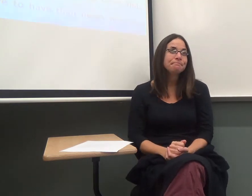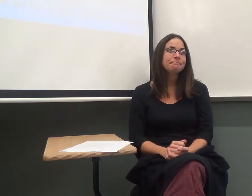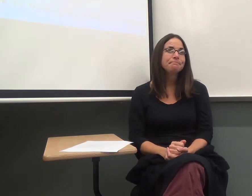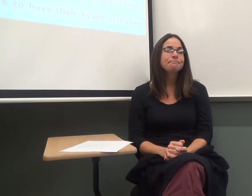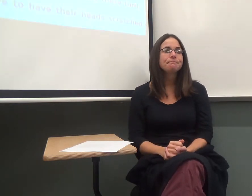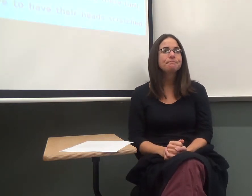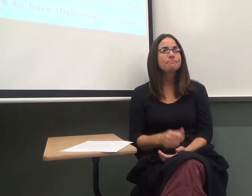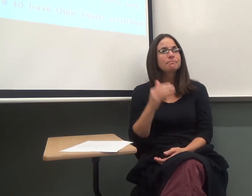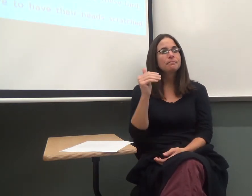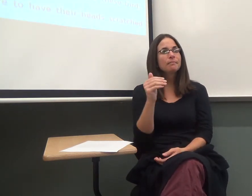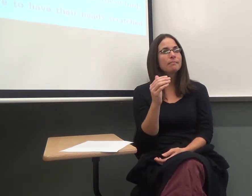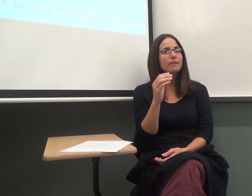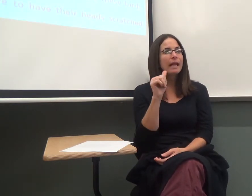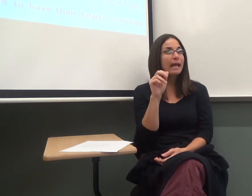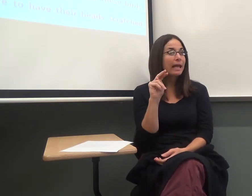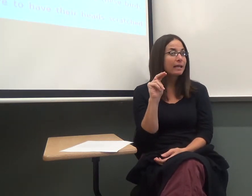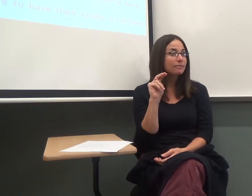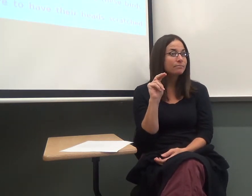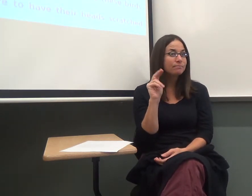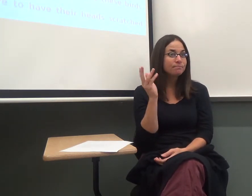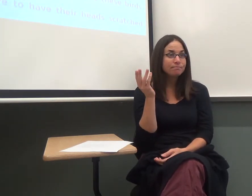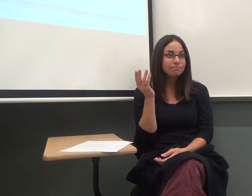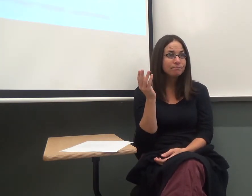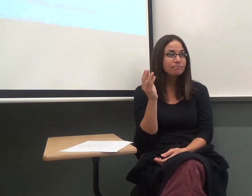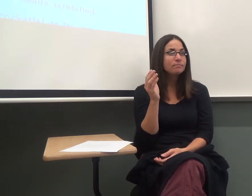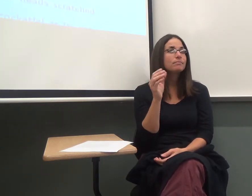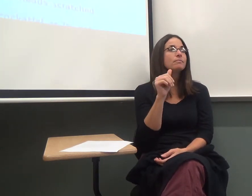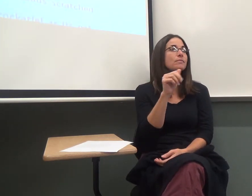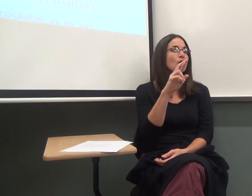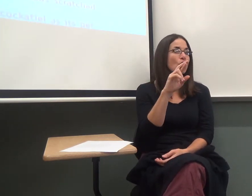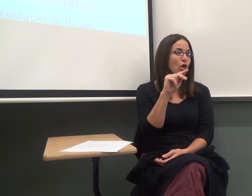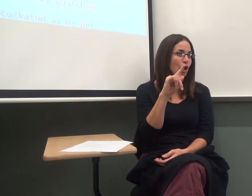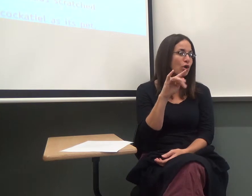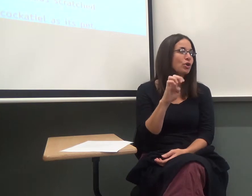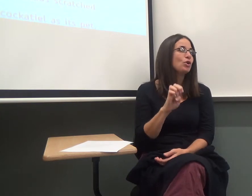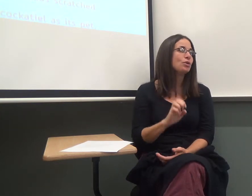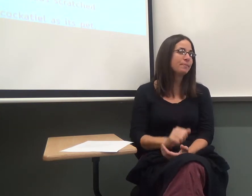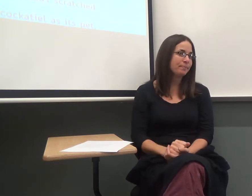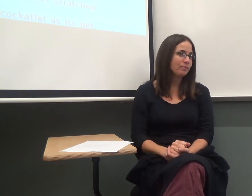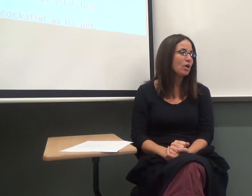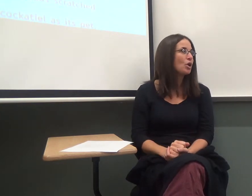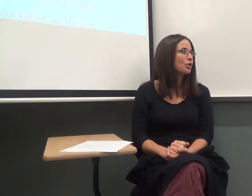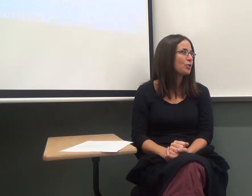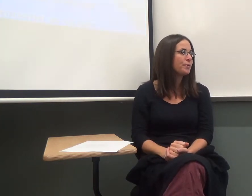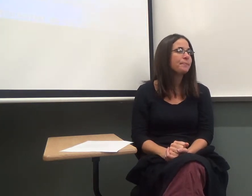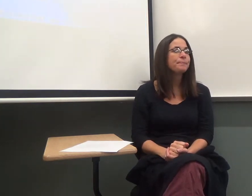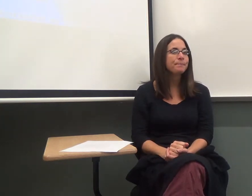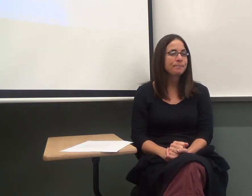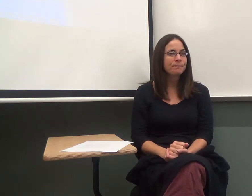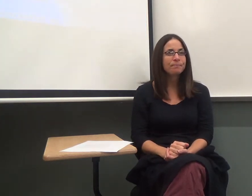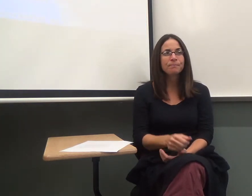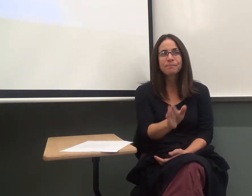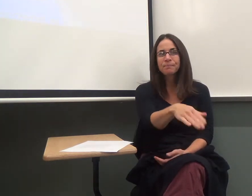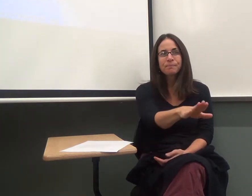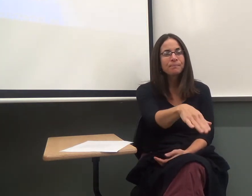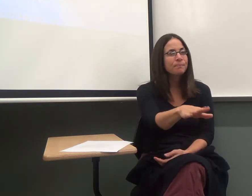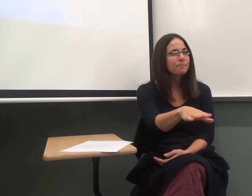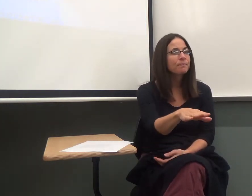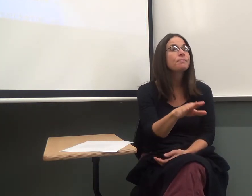about and? Drive me to school. And is what? Article. No, it's an article.